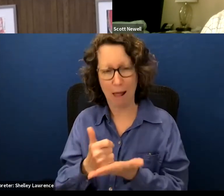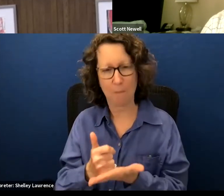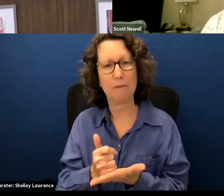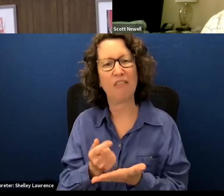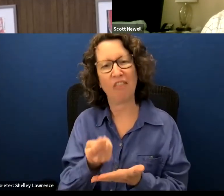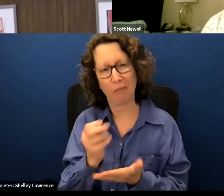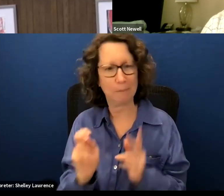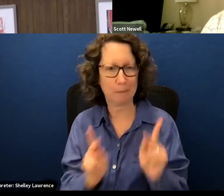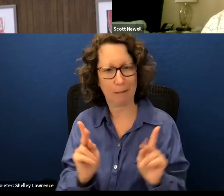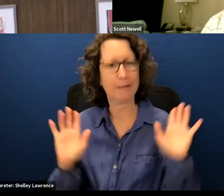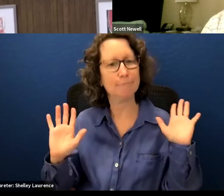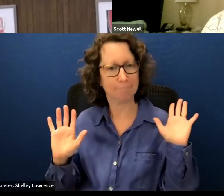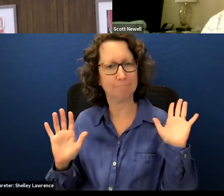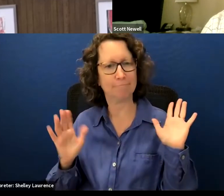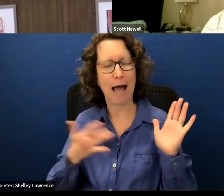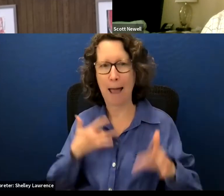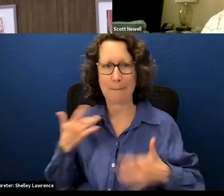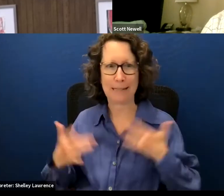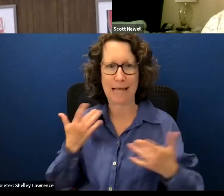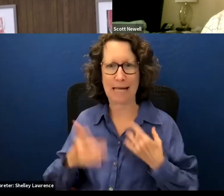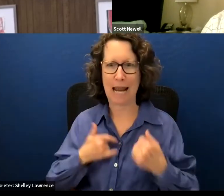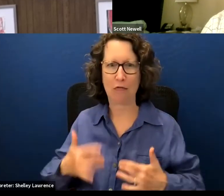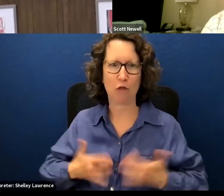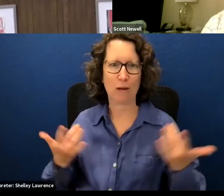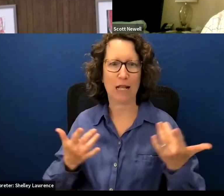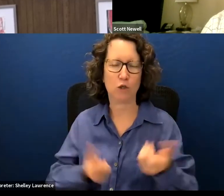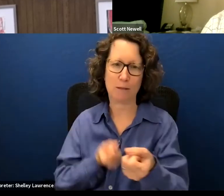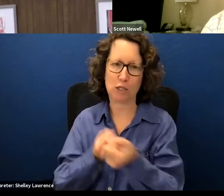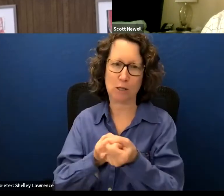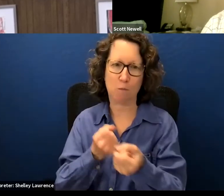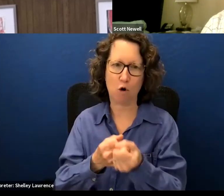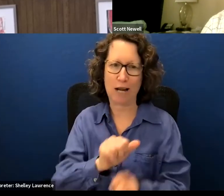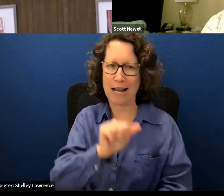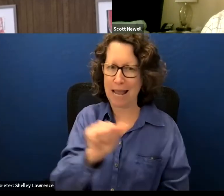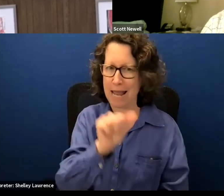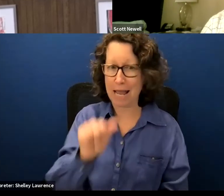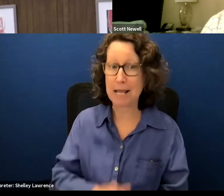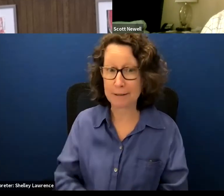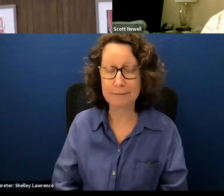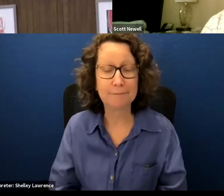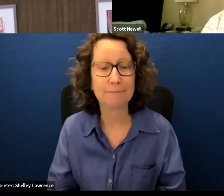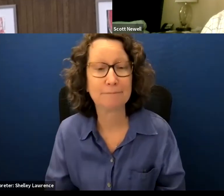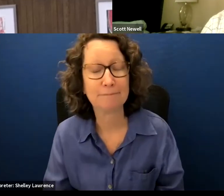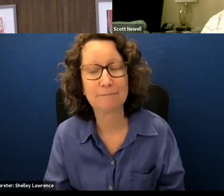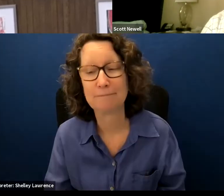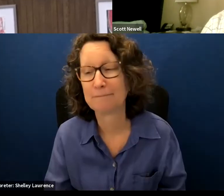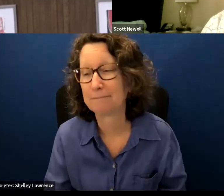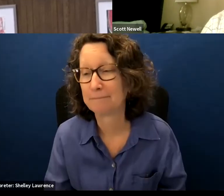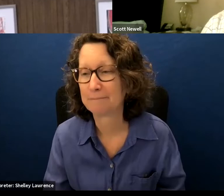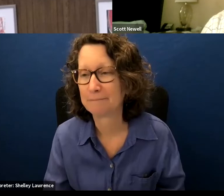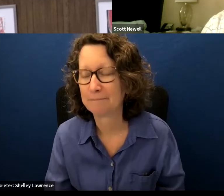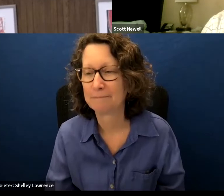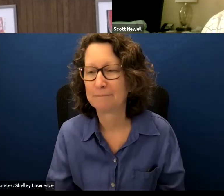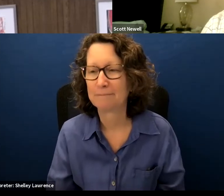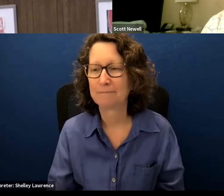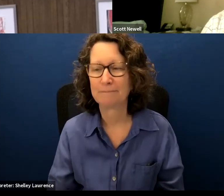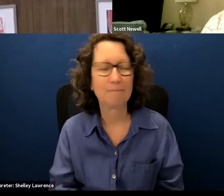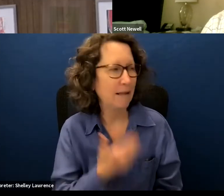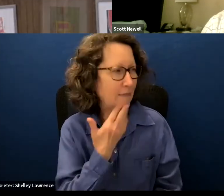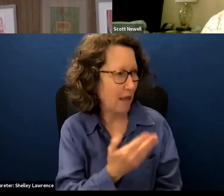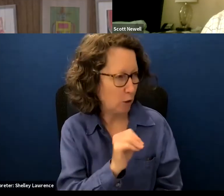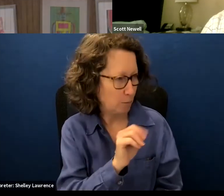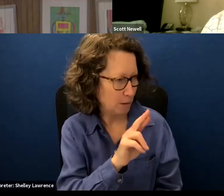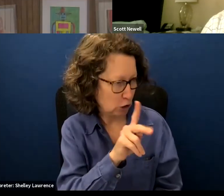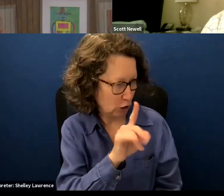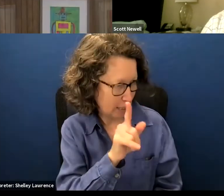people. So I'm super excited and thrilled to be supporting scenario A. Thank you. Thank you, Mr.